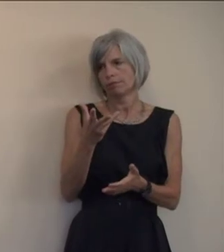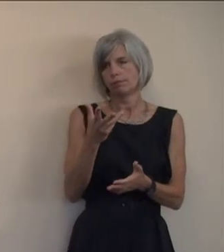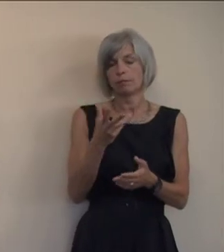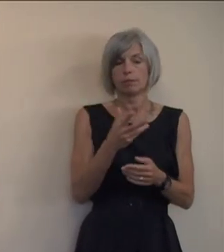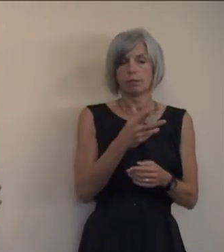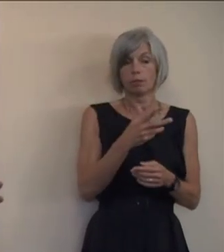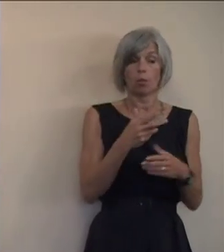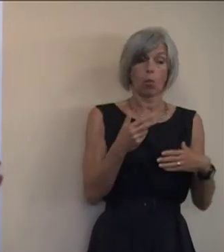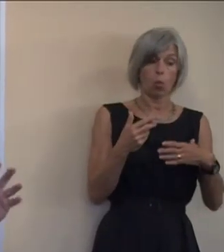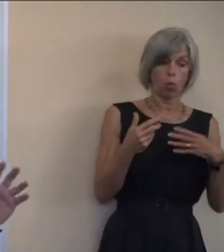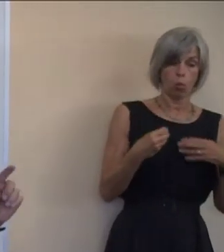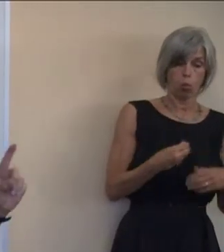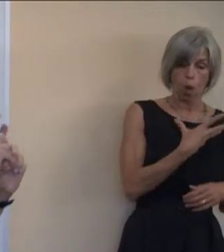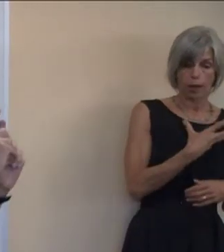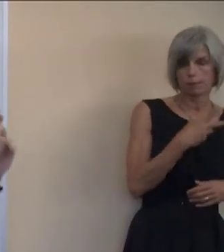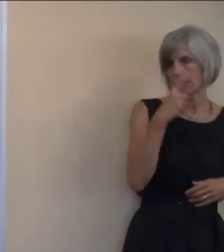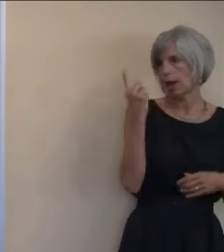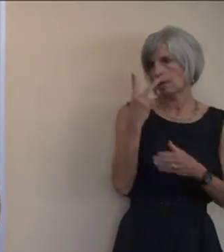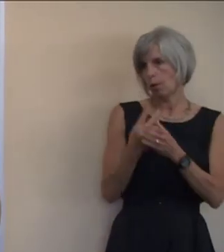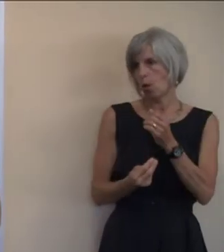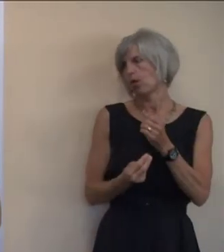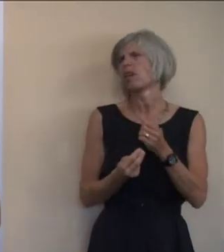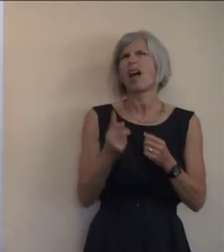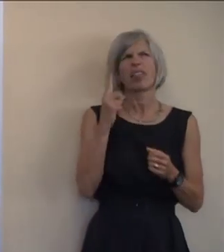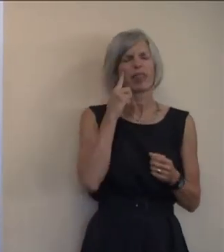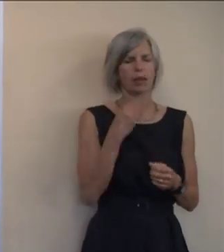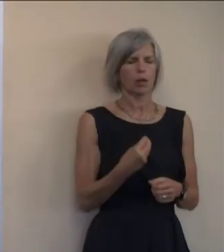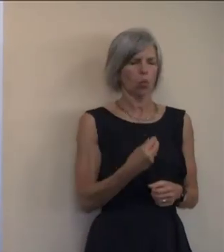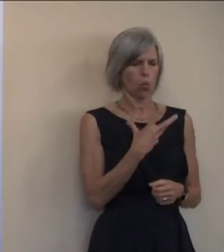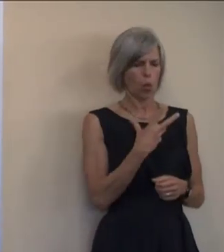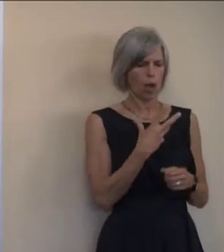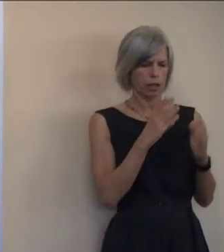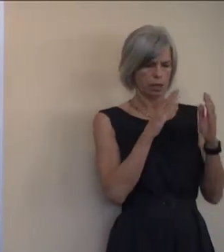In the white community, the wealth loss, and it covered a period, I think,